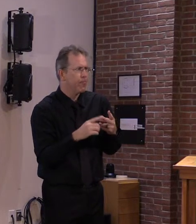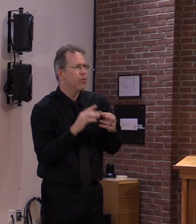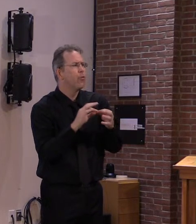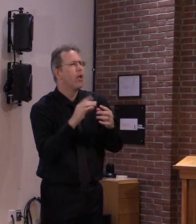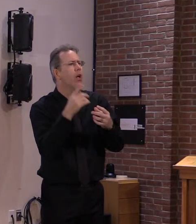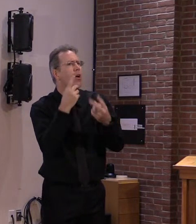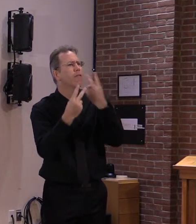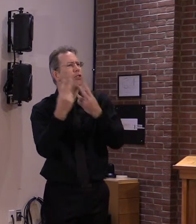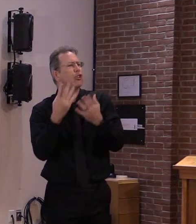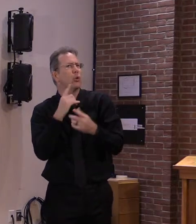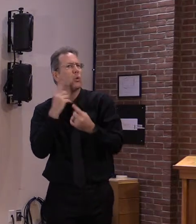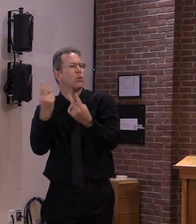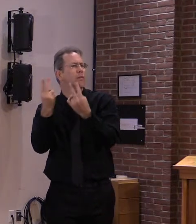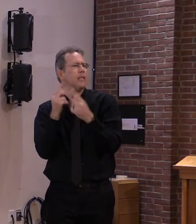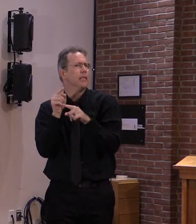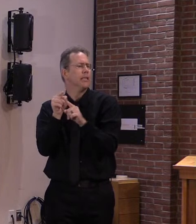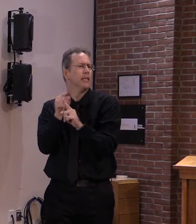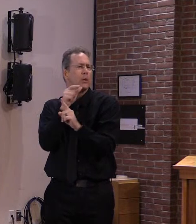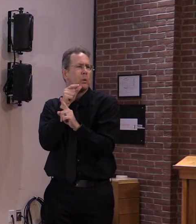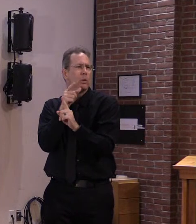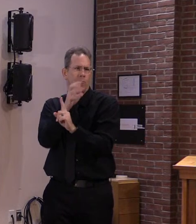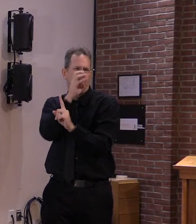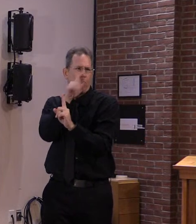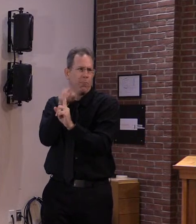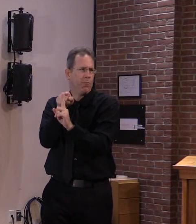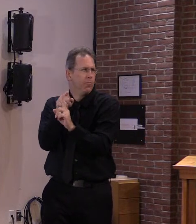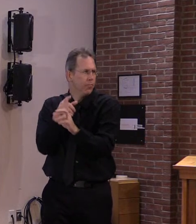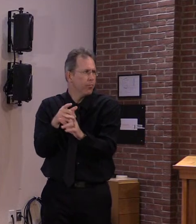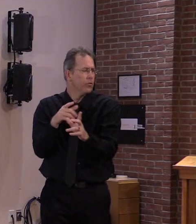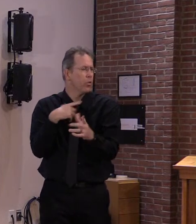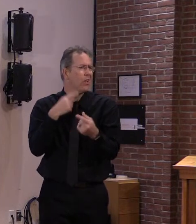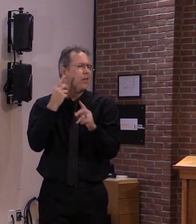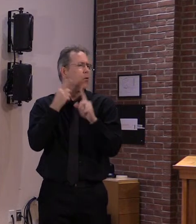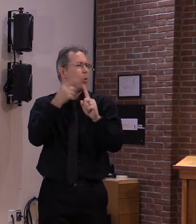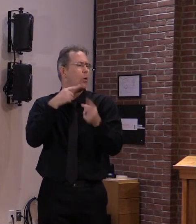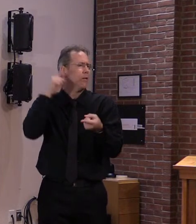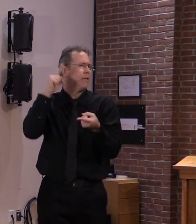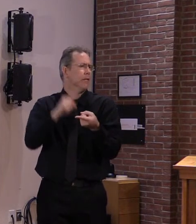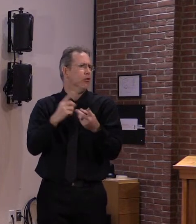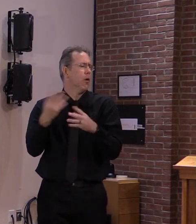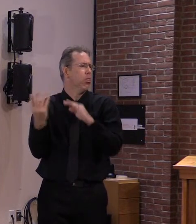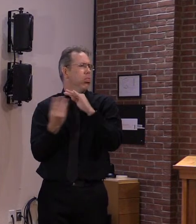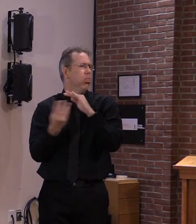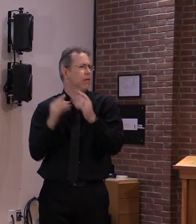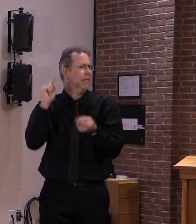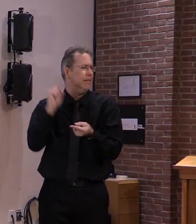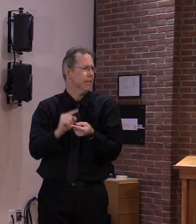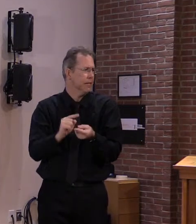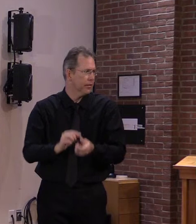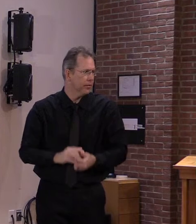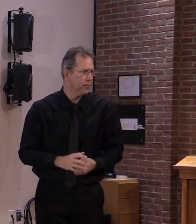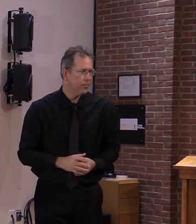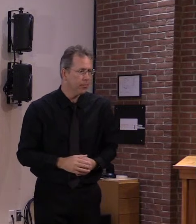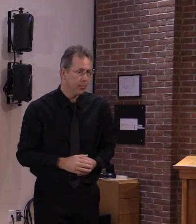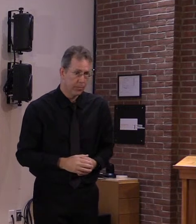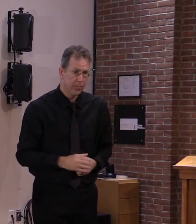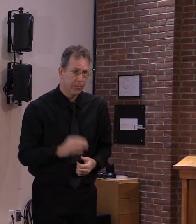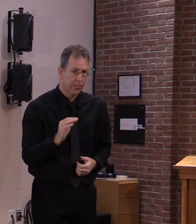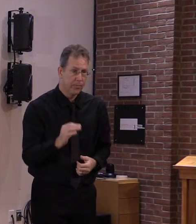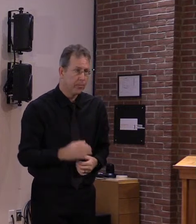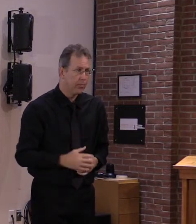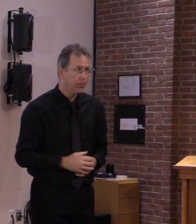quarantine your kids for at least 7 days, get a test, and then we'll move forward. We did all of this to try and protect